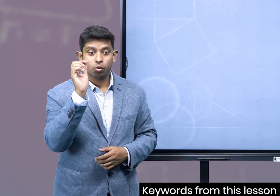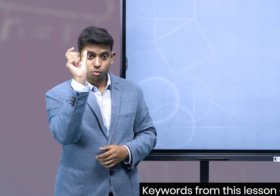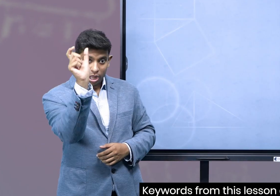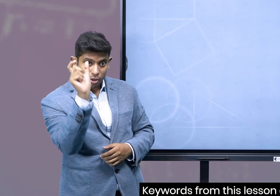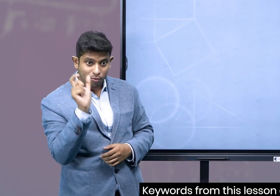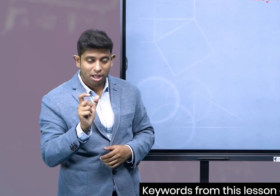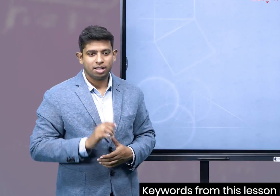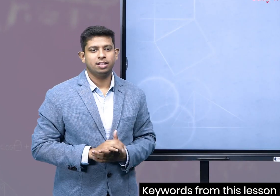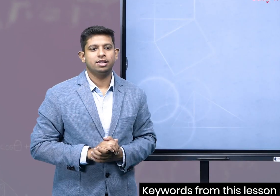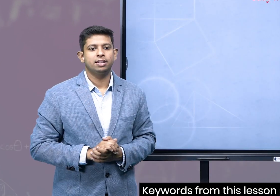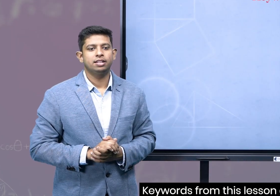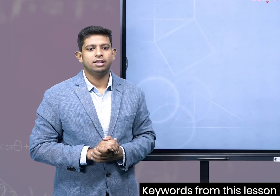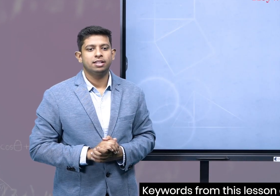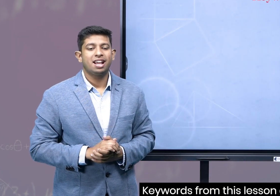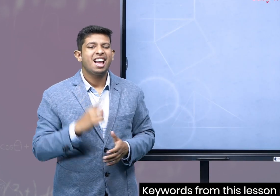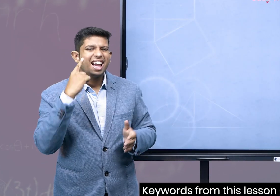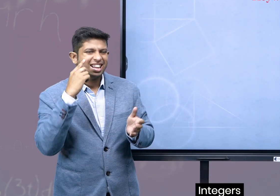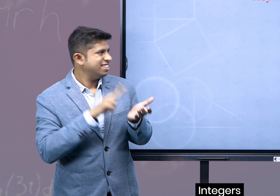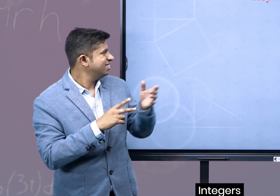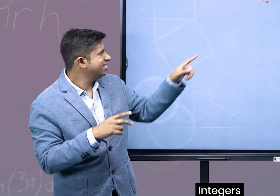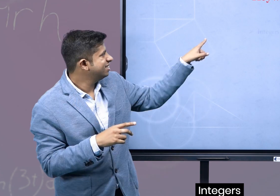Keywords from this lesson are integers,